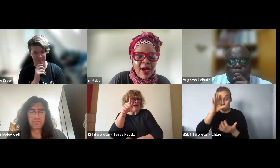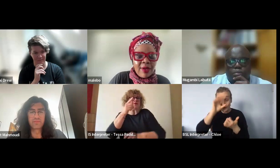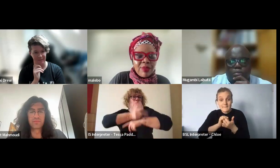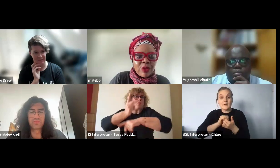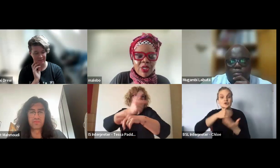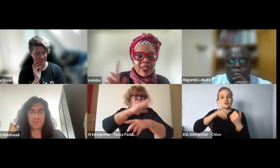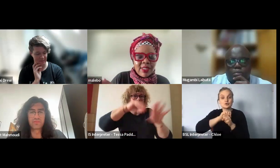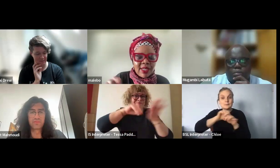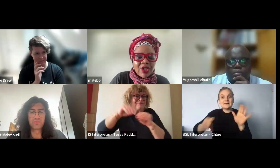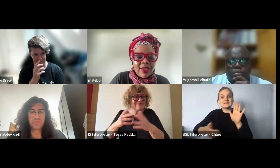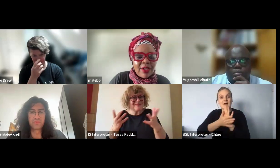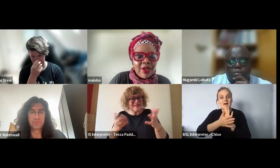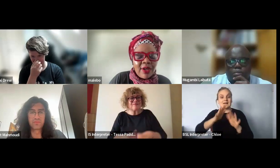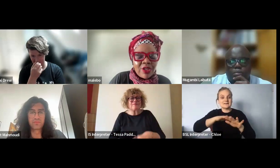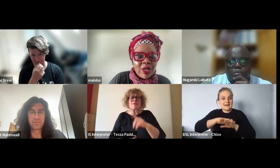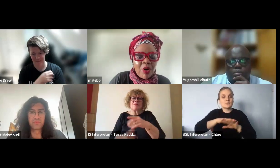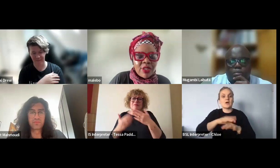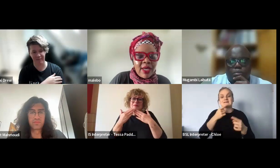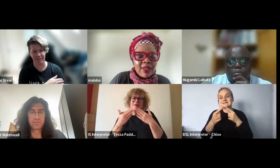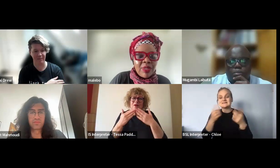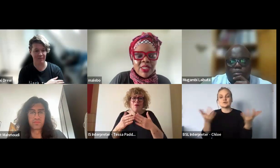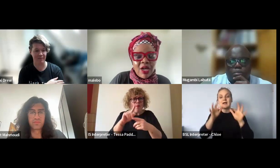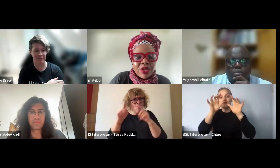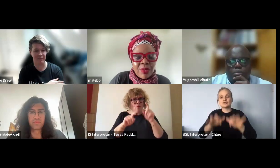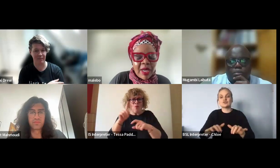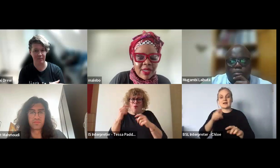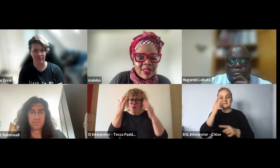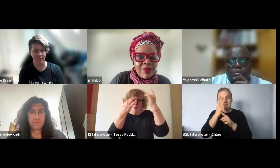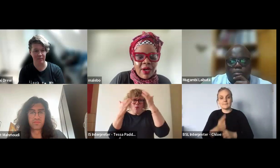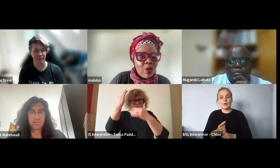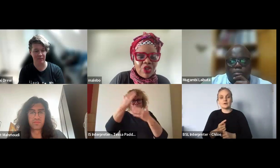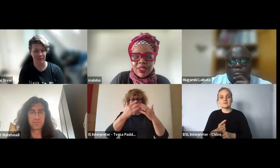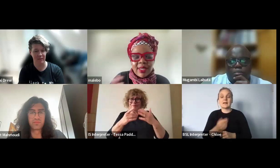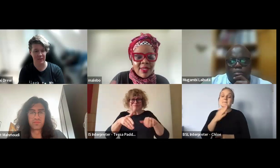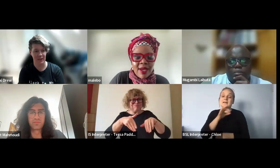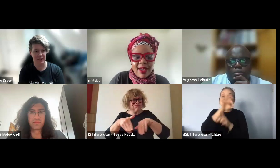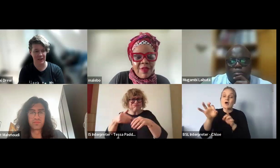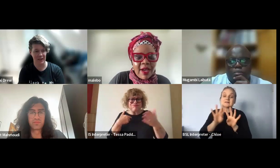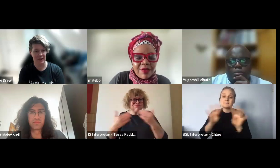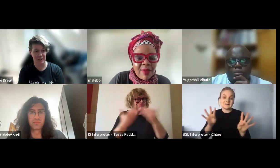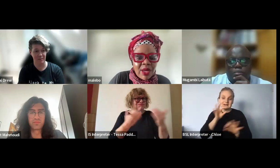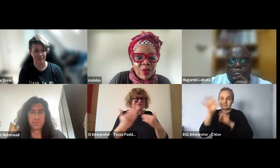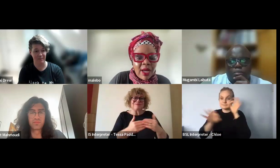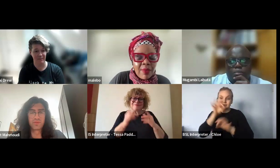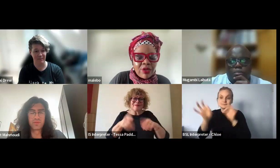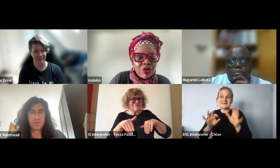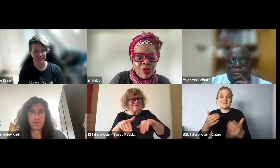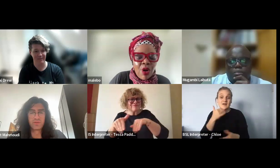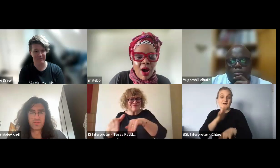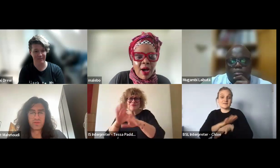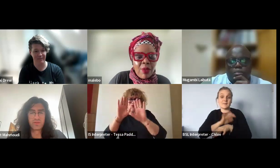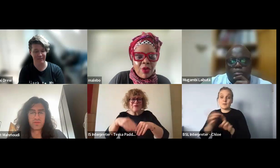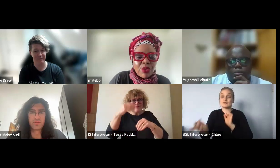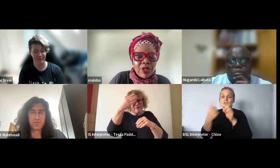social networks. The details are in the chat box, and please ask the panelists questions, and if they have time, they will come back